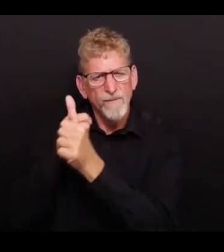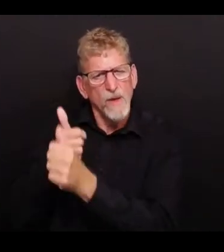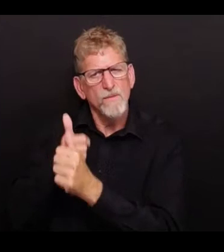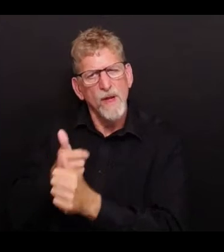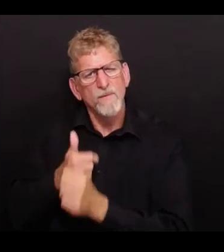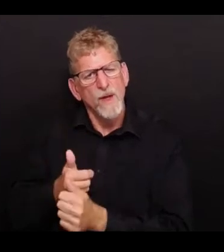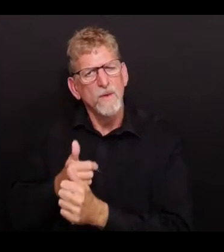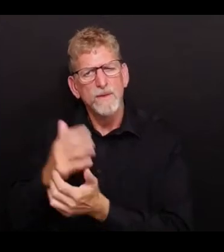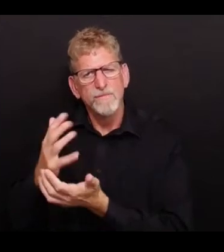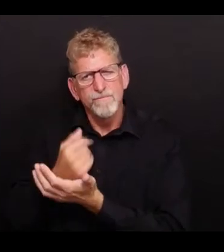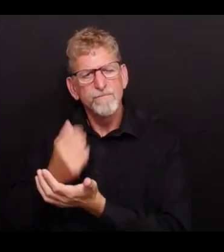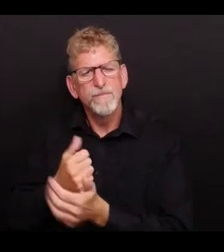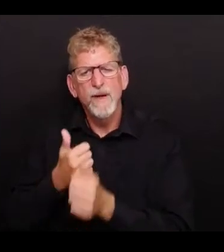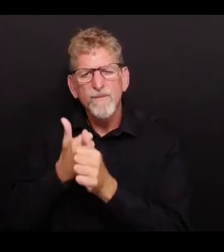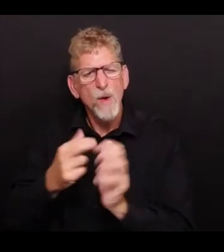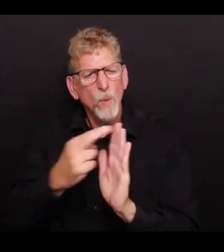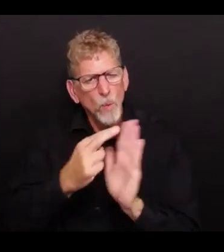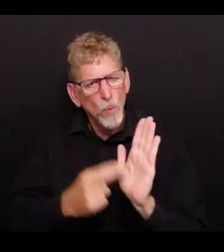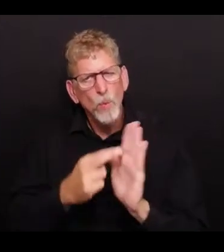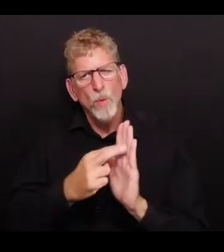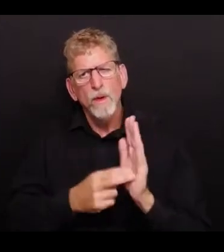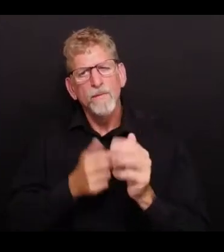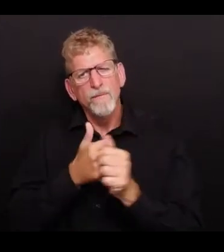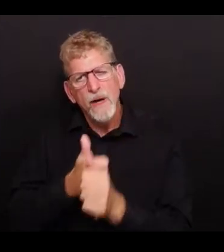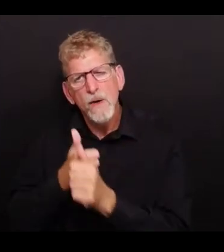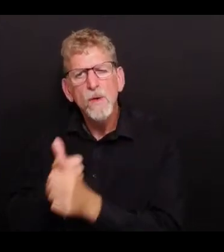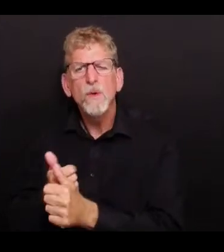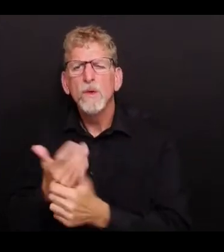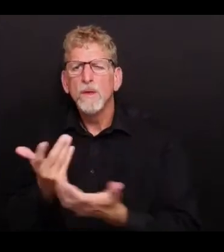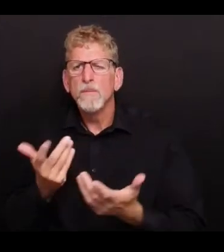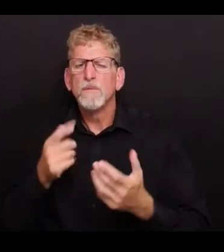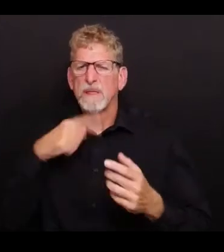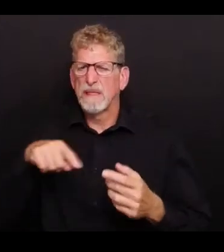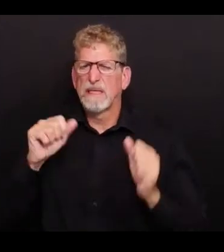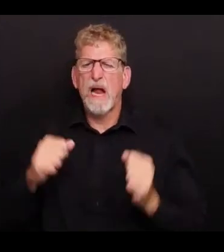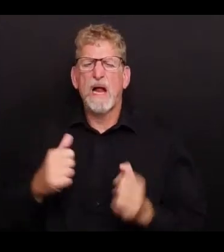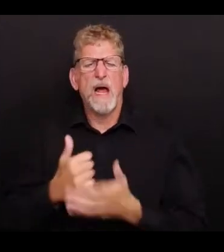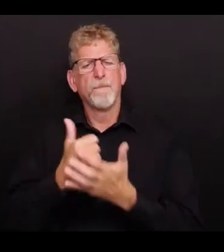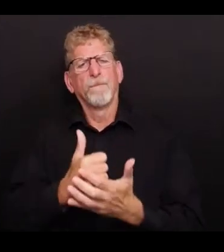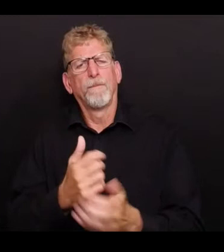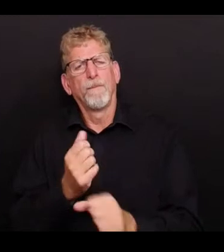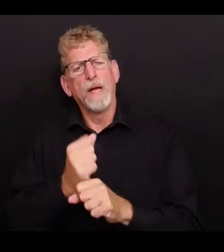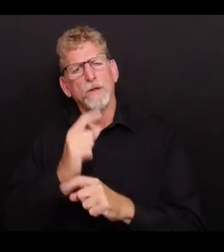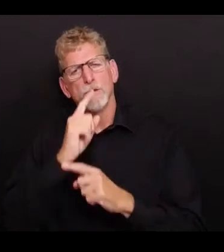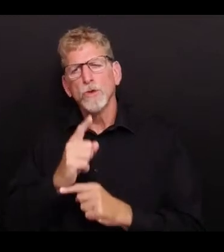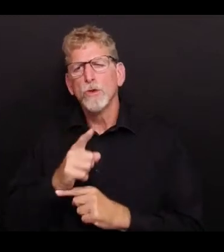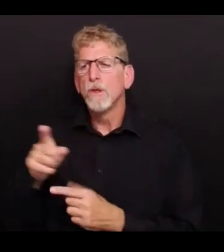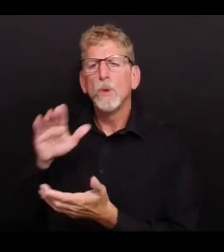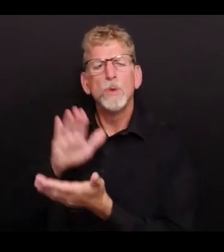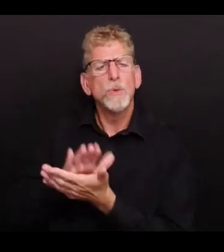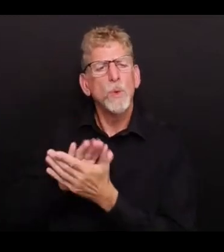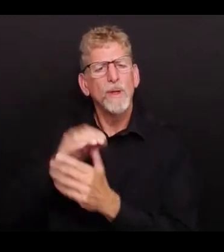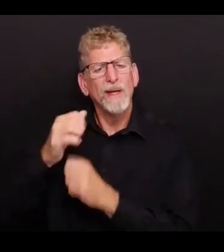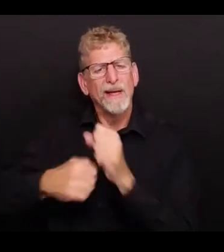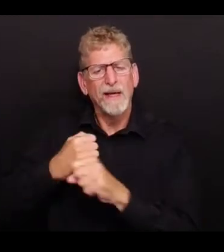recommendations and requirements, we can all help minimize the interruptions to our students' learning as we navigate this third school year impacted by the